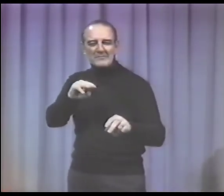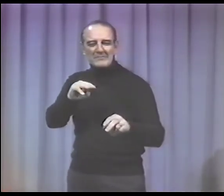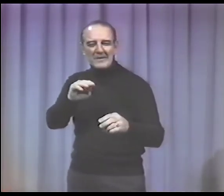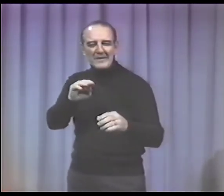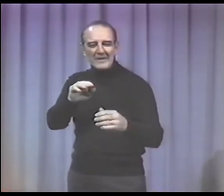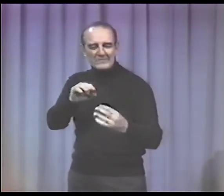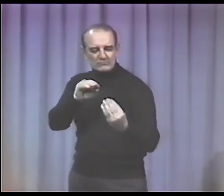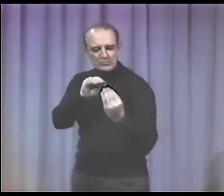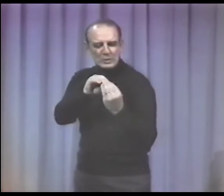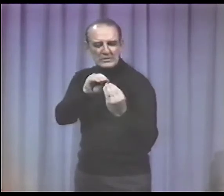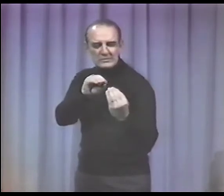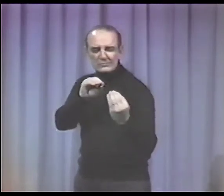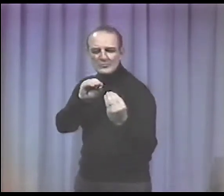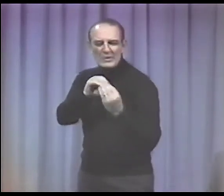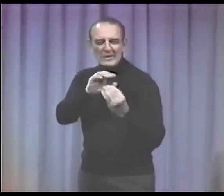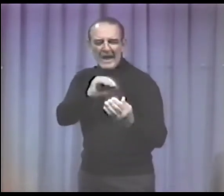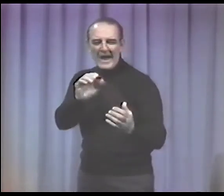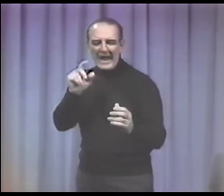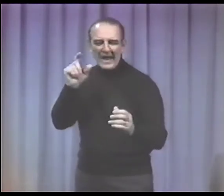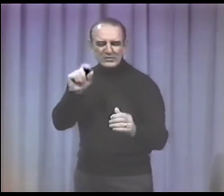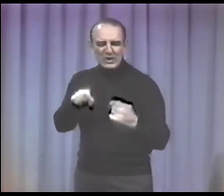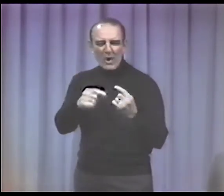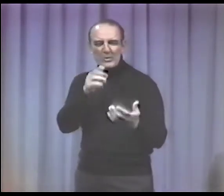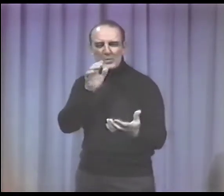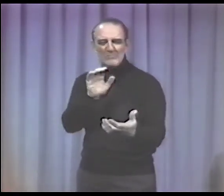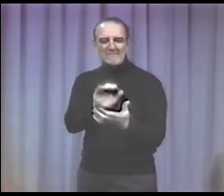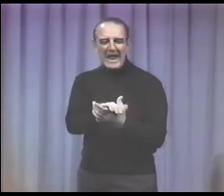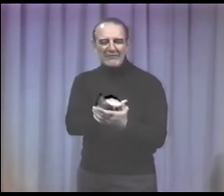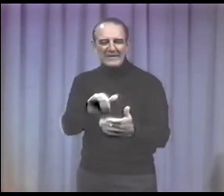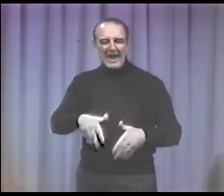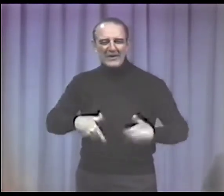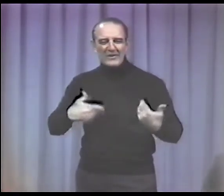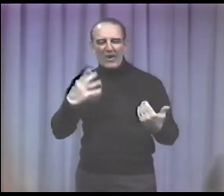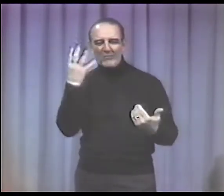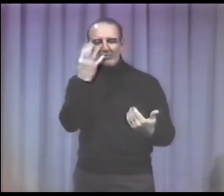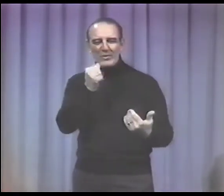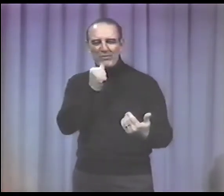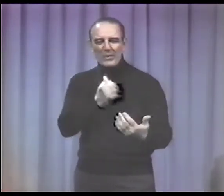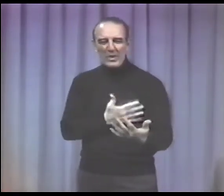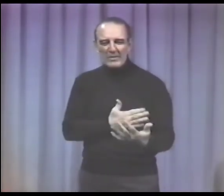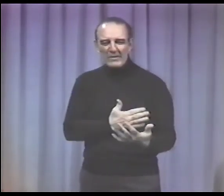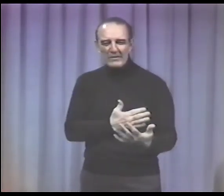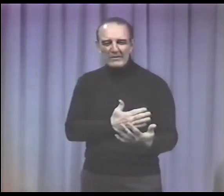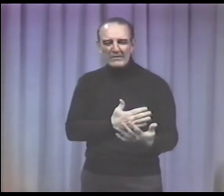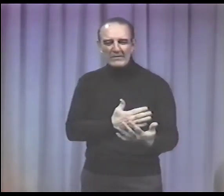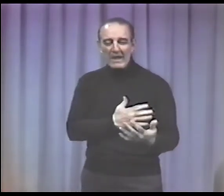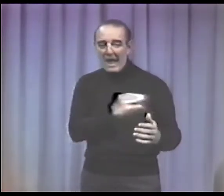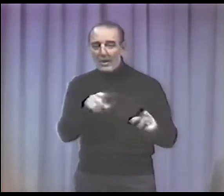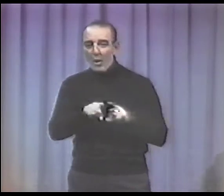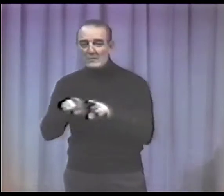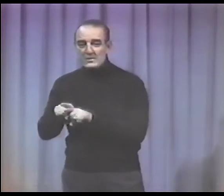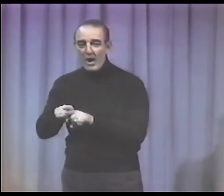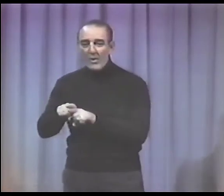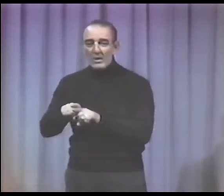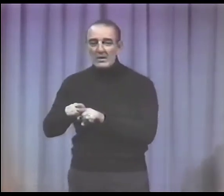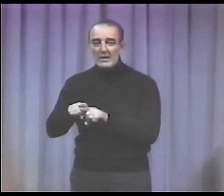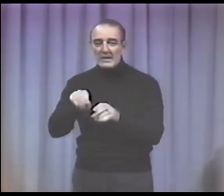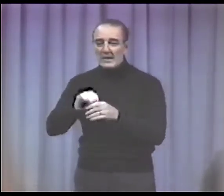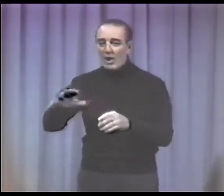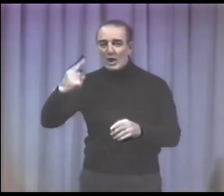watching him kiss and give attention and eventually marry the young damsel.